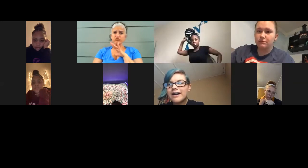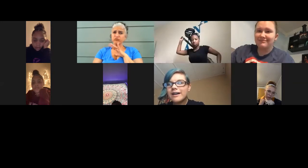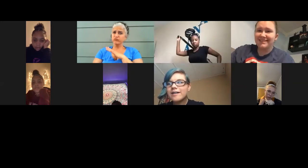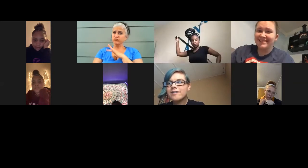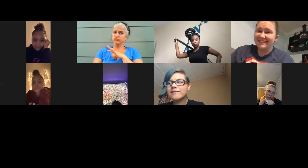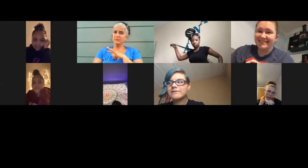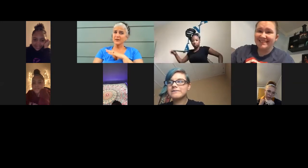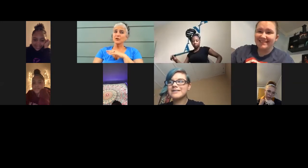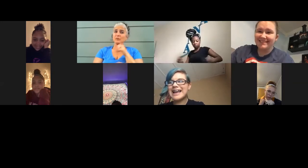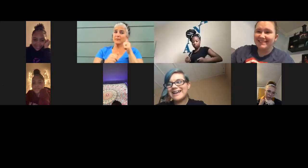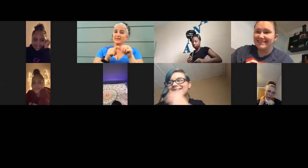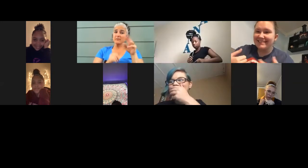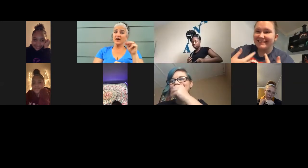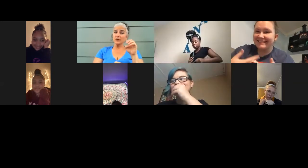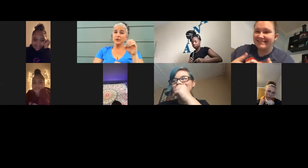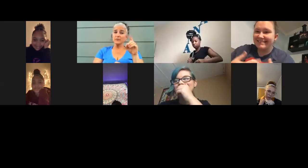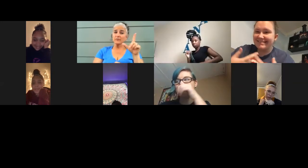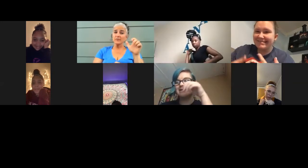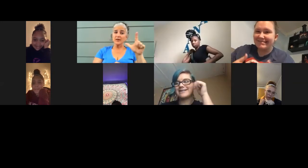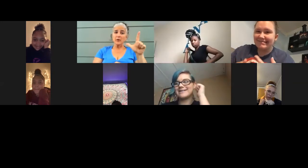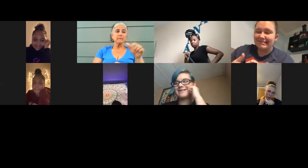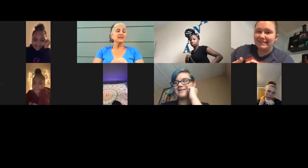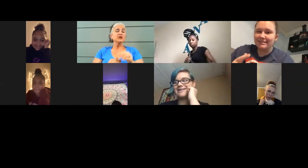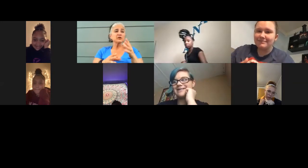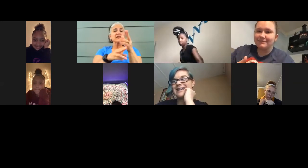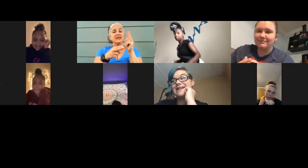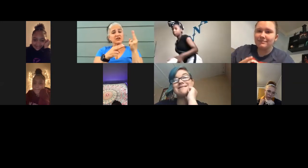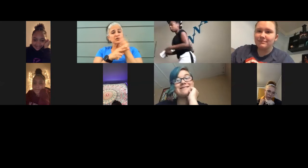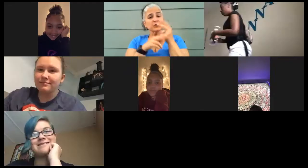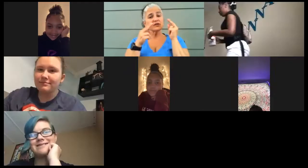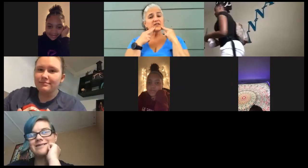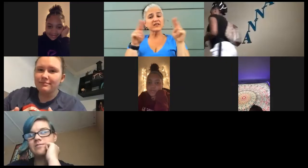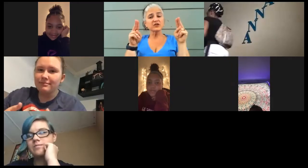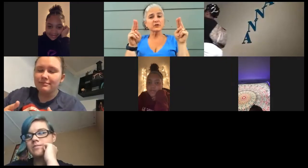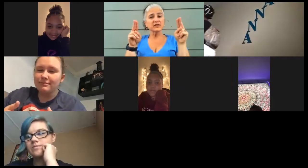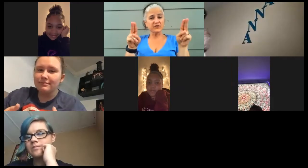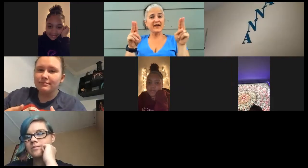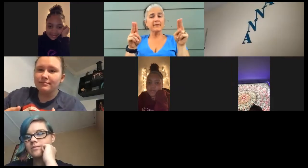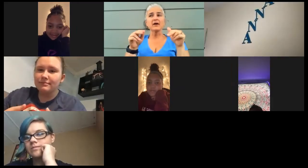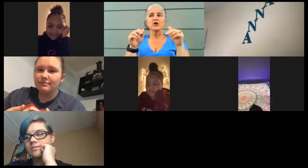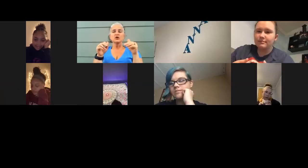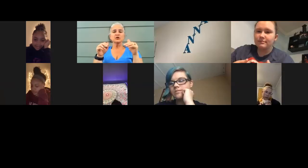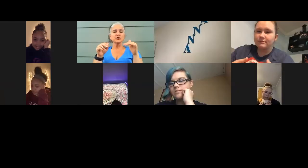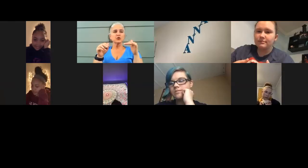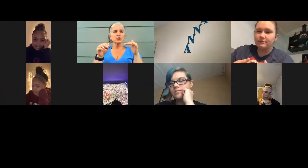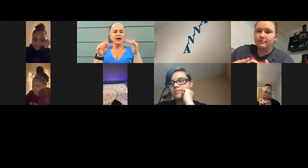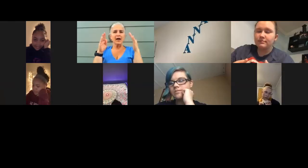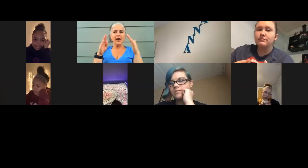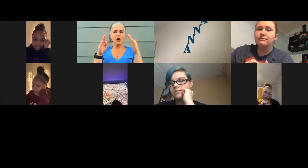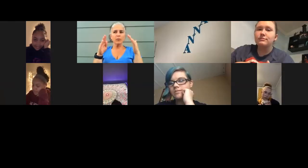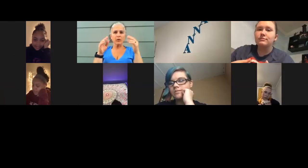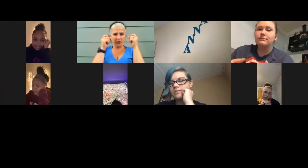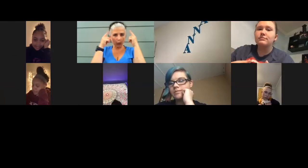looking. Remember, he's a model, but he's used his fame